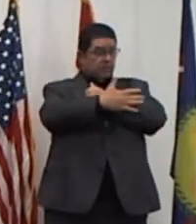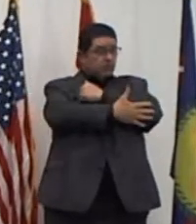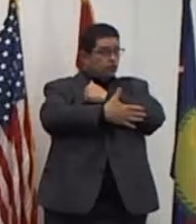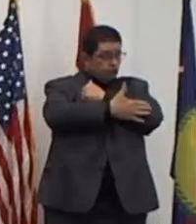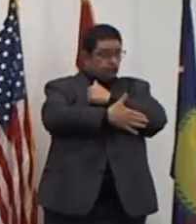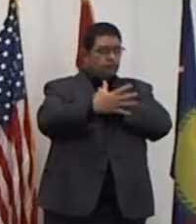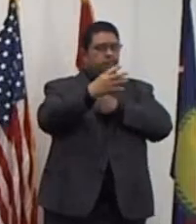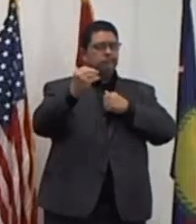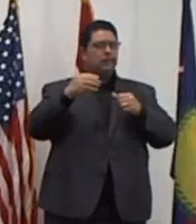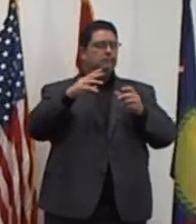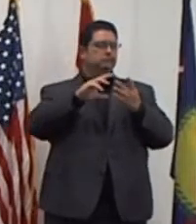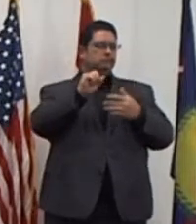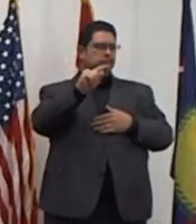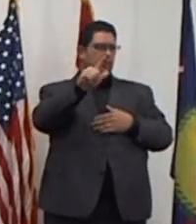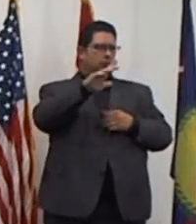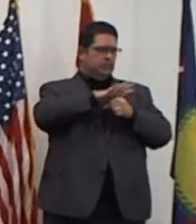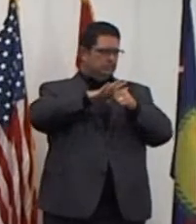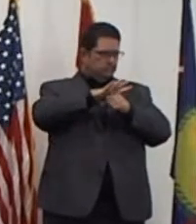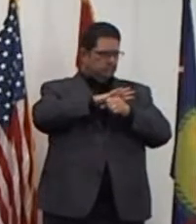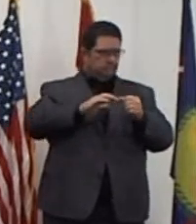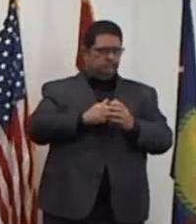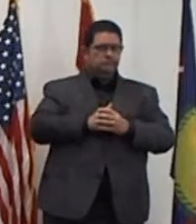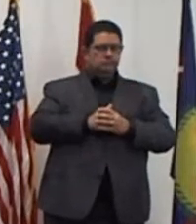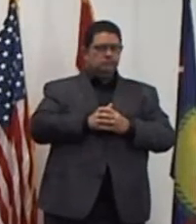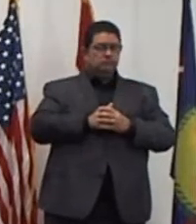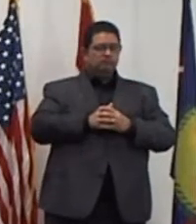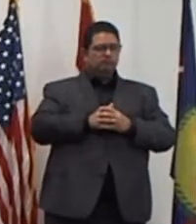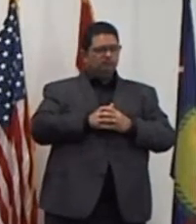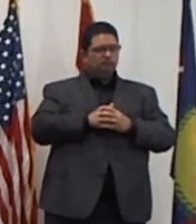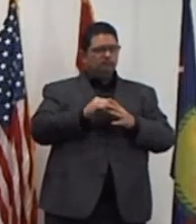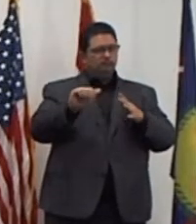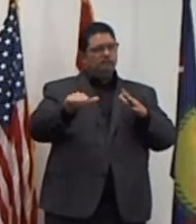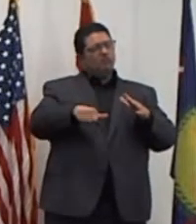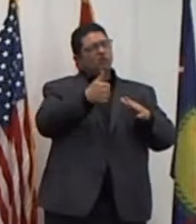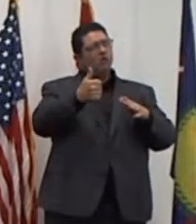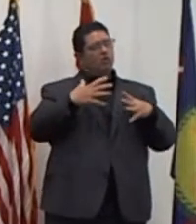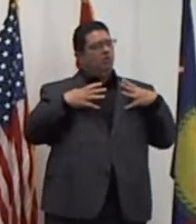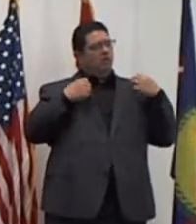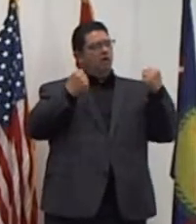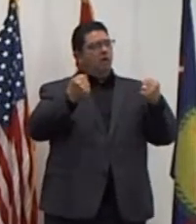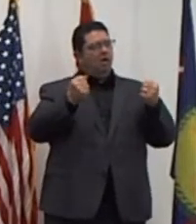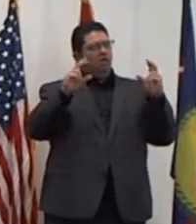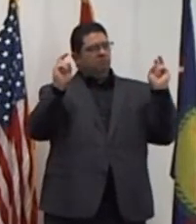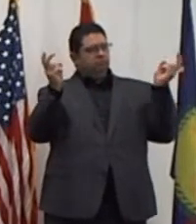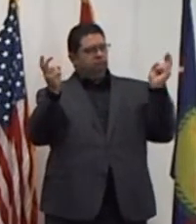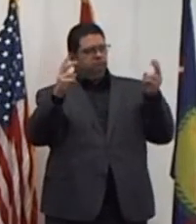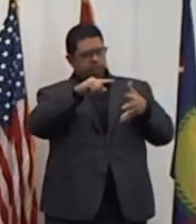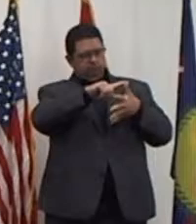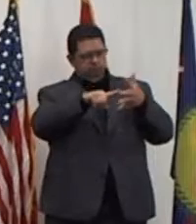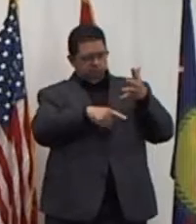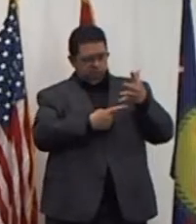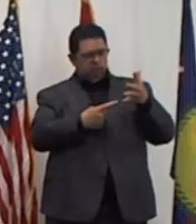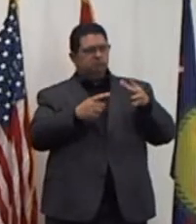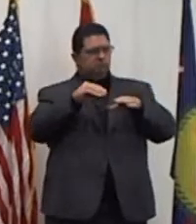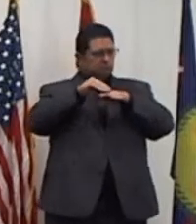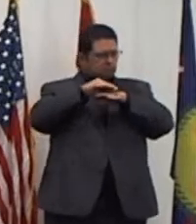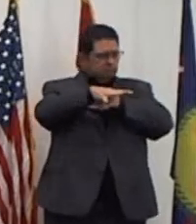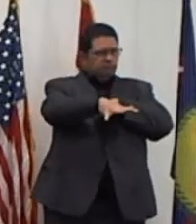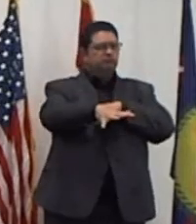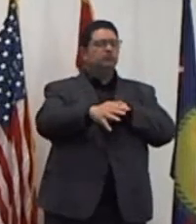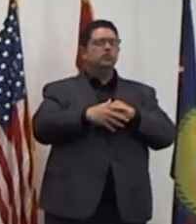region. Underlying health conditions exacerbated by limited access to health care, limited access to health